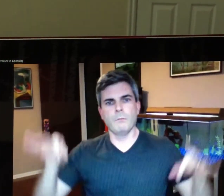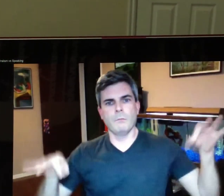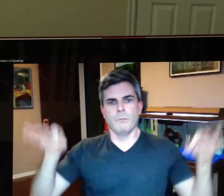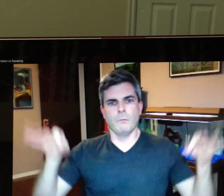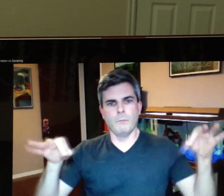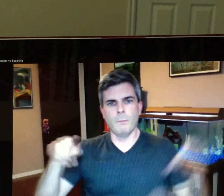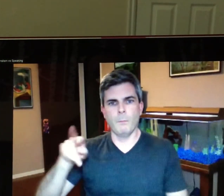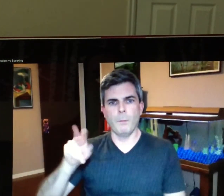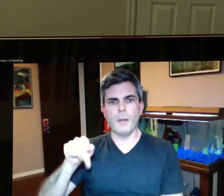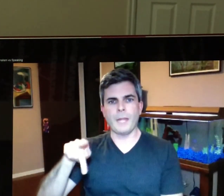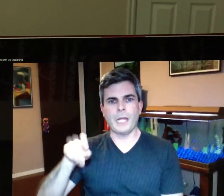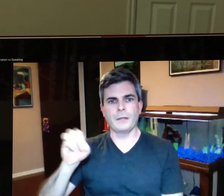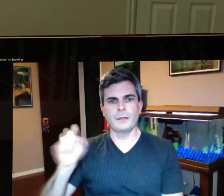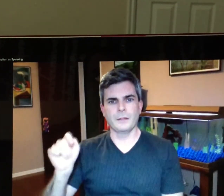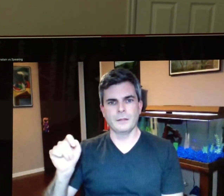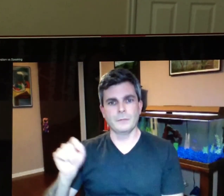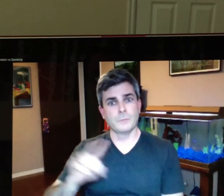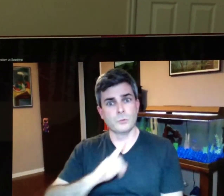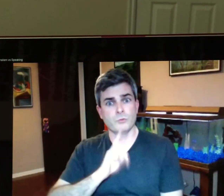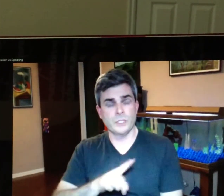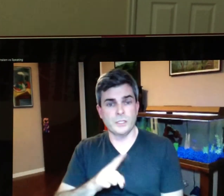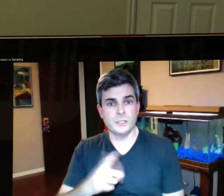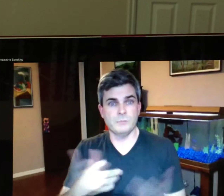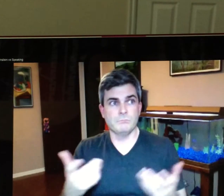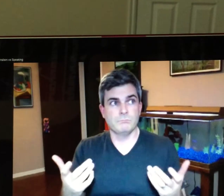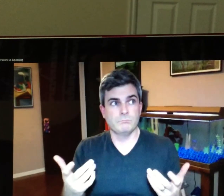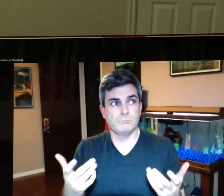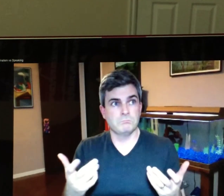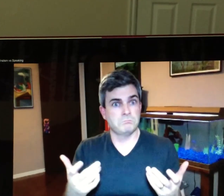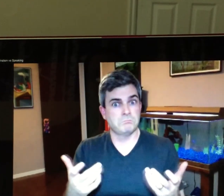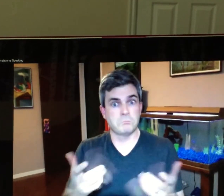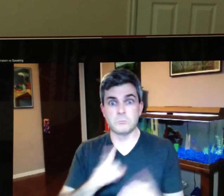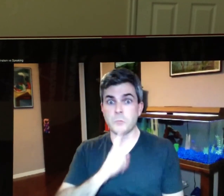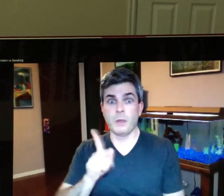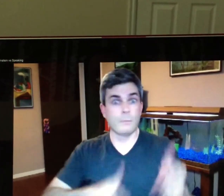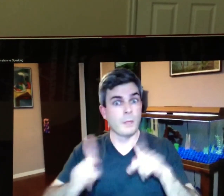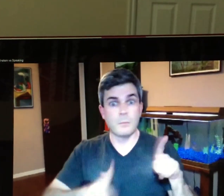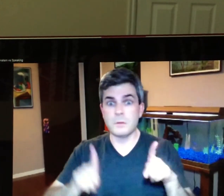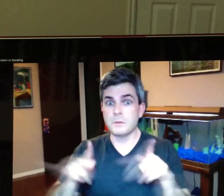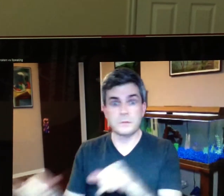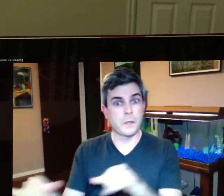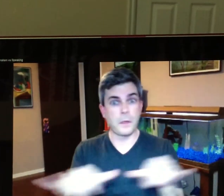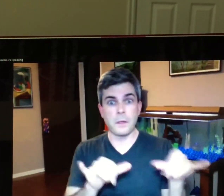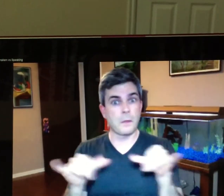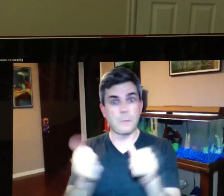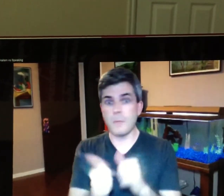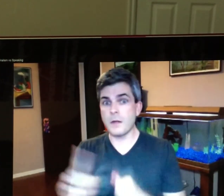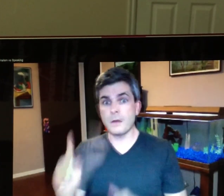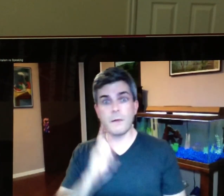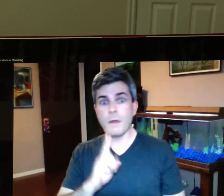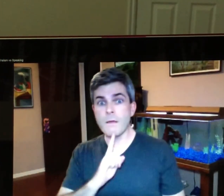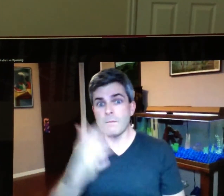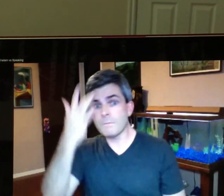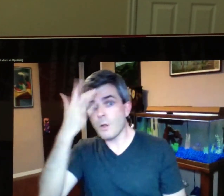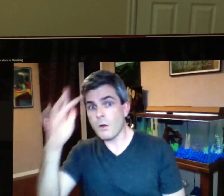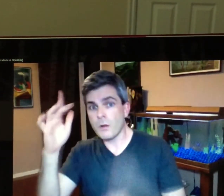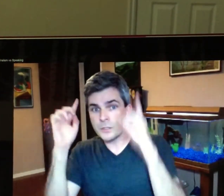But really, it's not just knowing how to talk. It's knowing, it's having that common sense, being able to find the